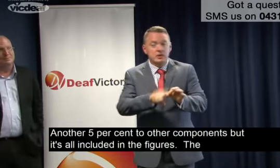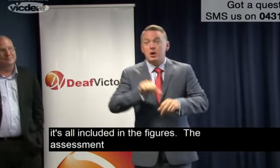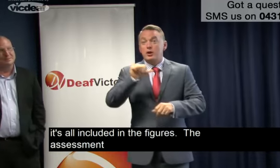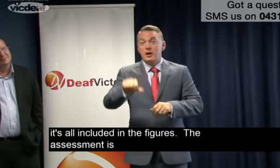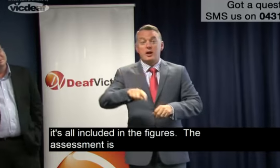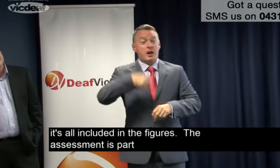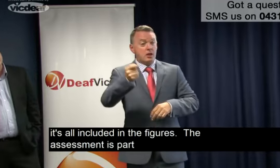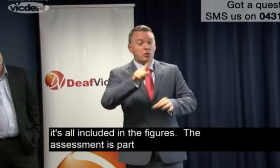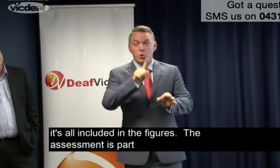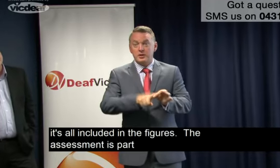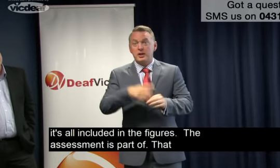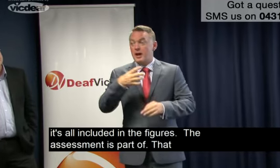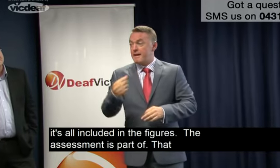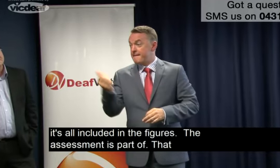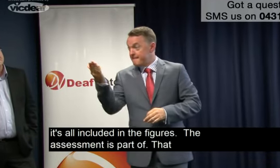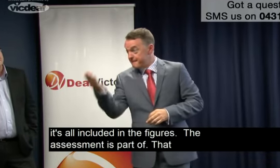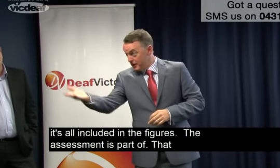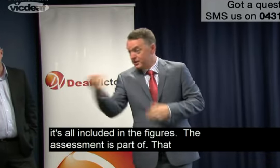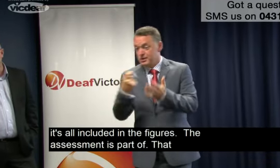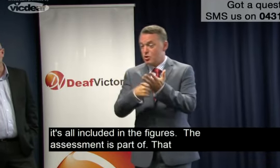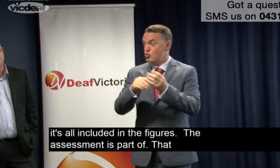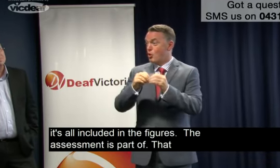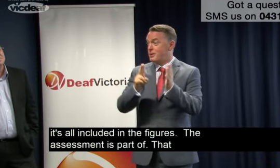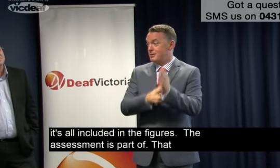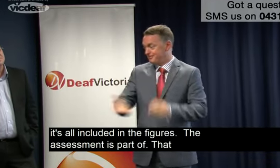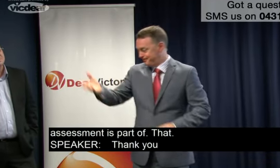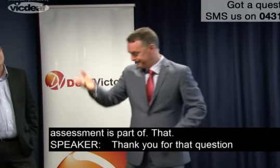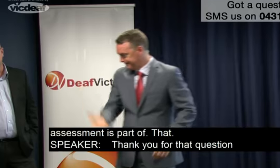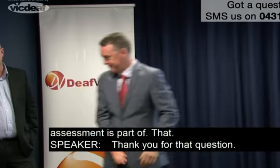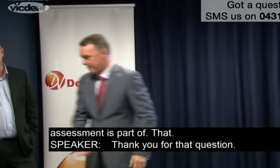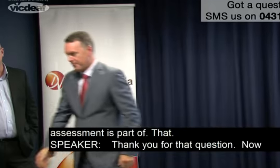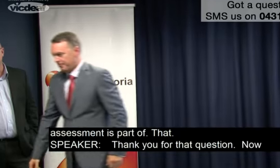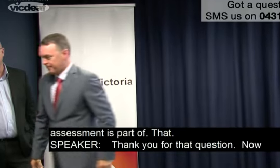Thank you for that question. Now we move on to Robin Beasley.